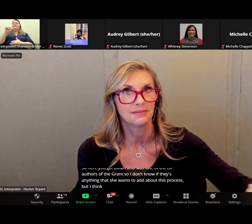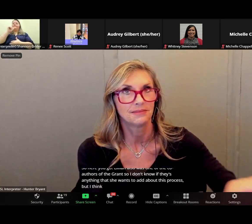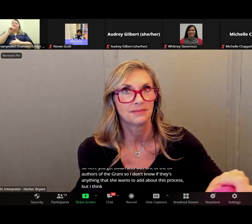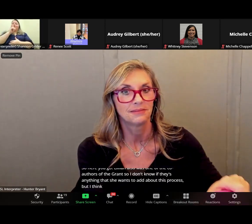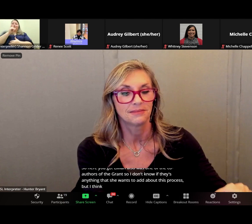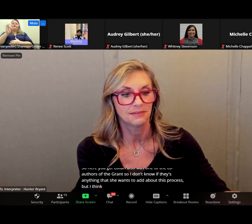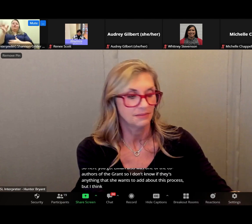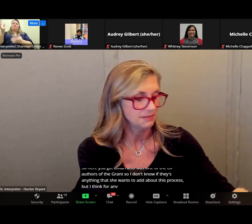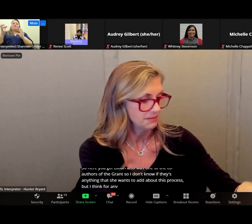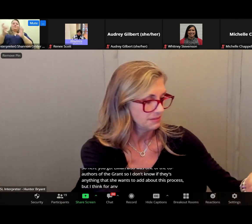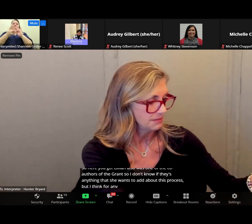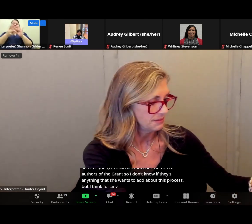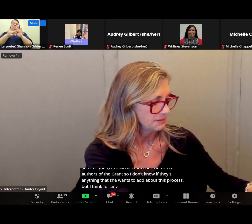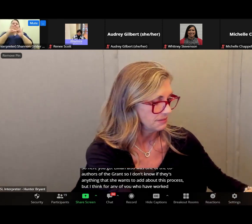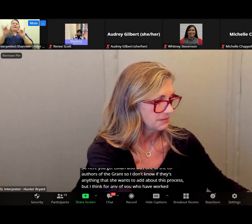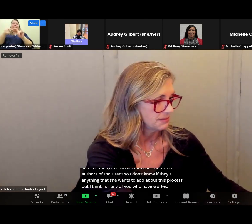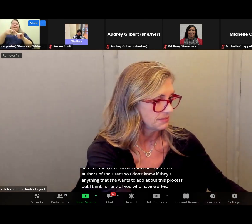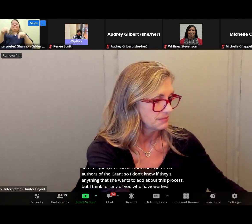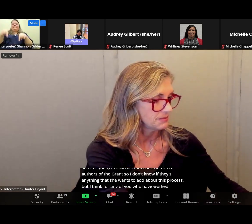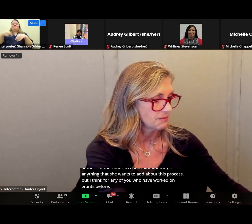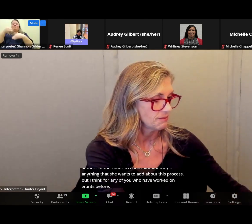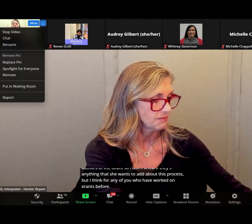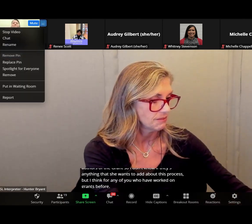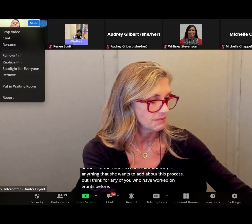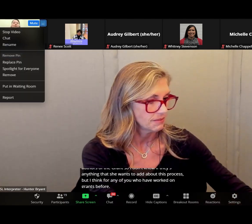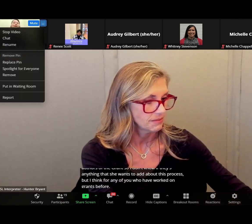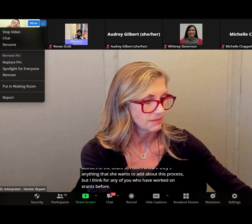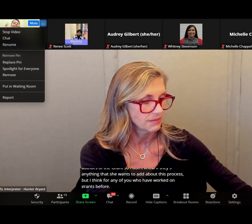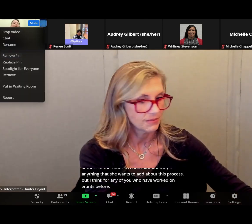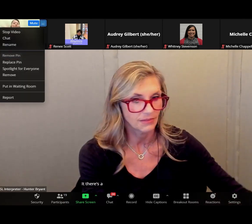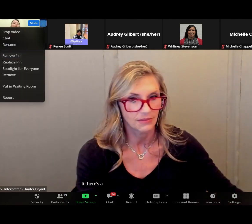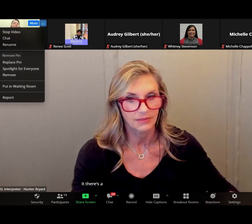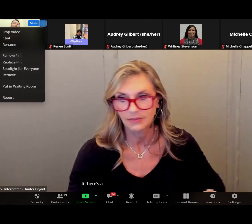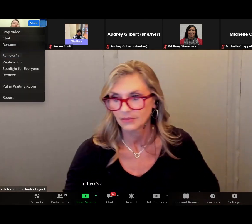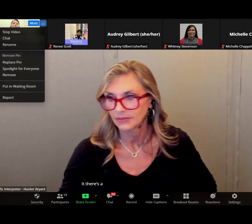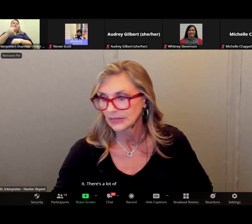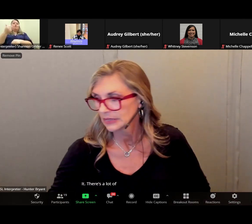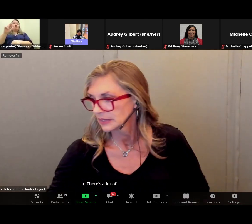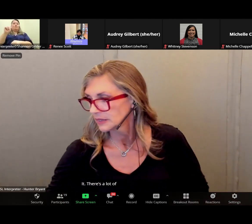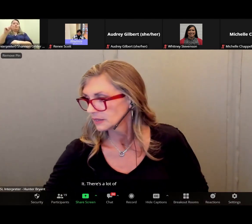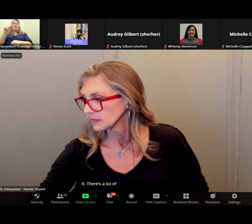for any of you who have worked on grants before, there's a lot of sort of